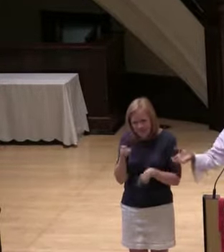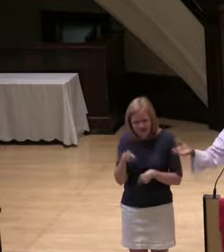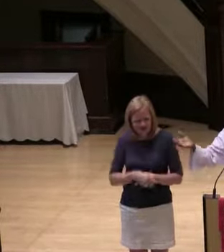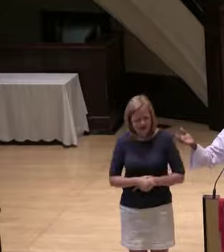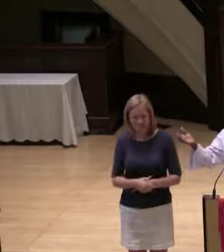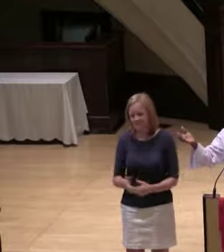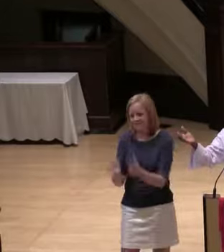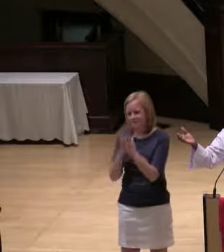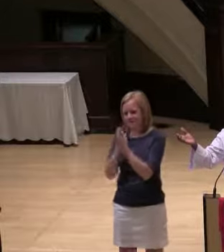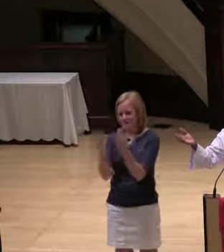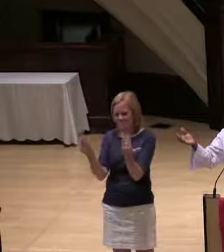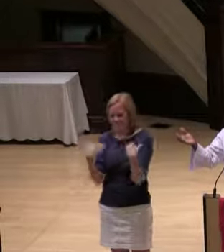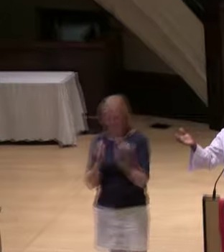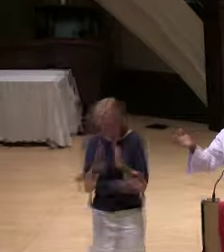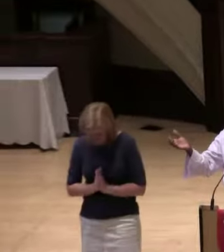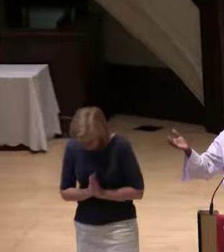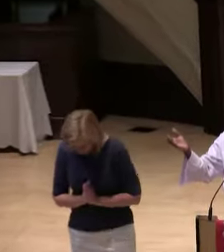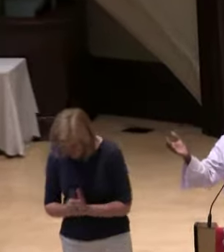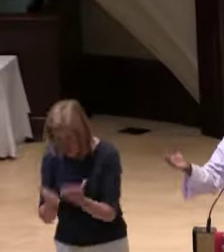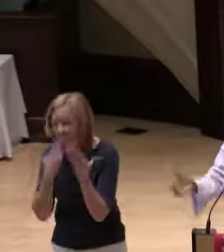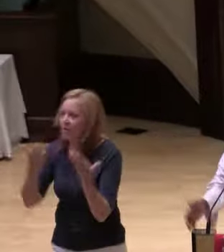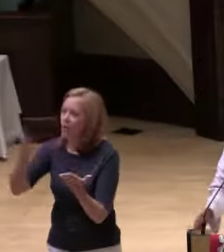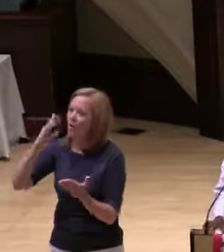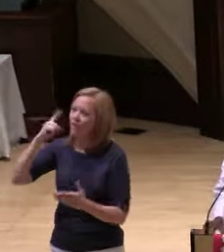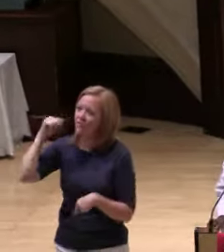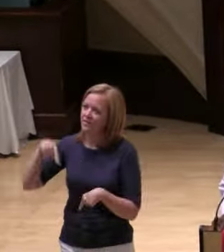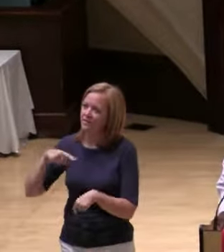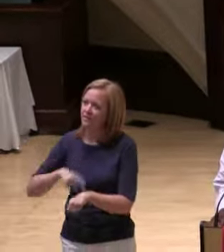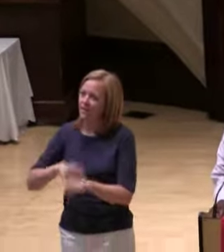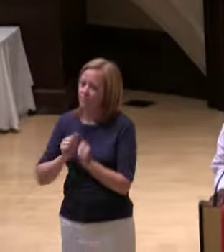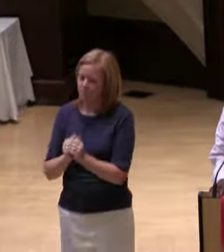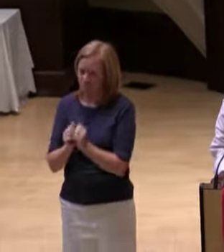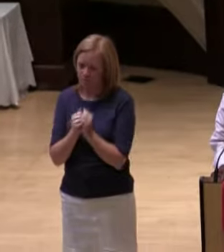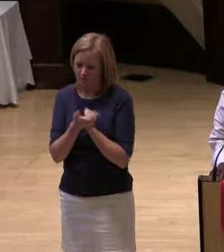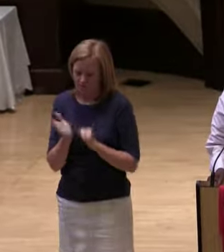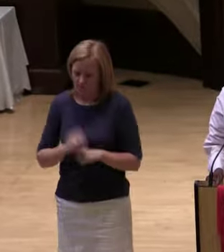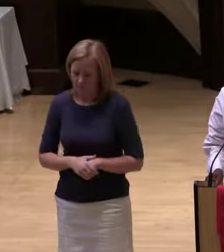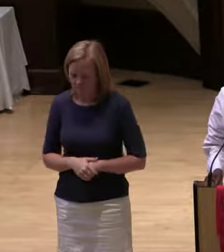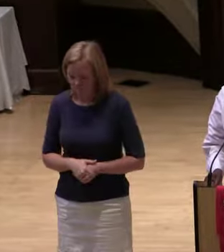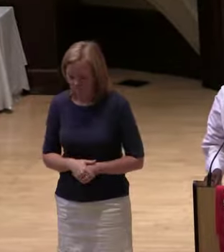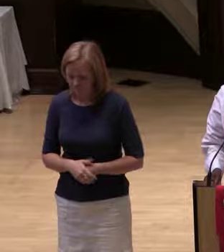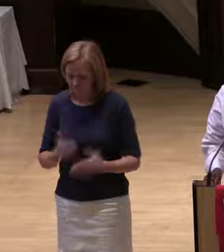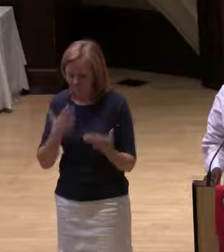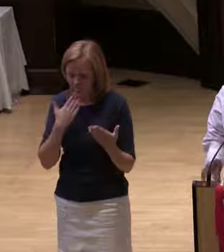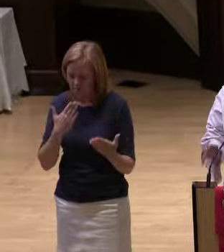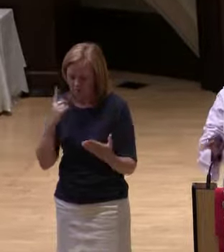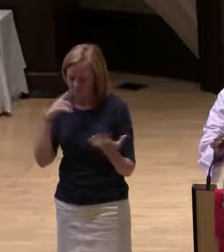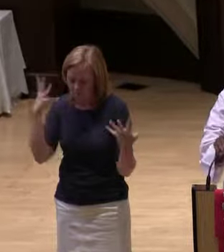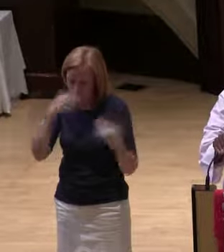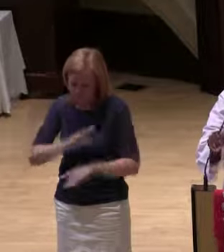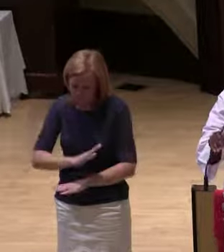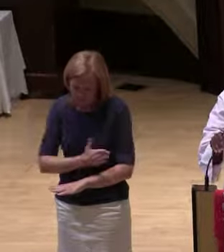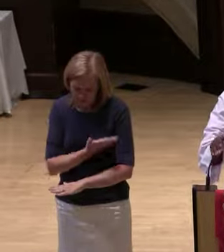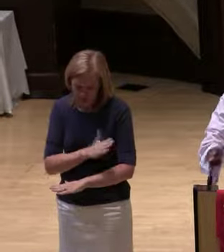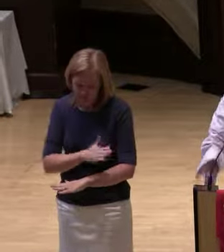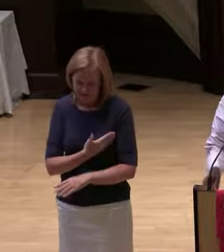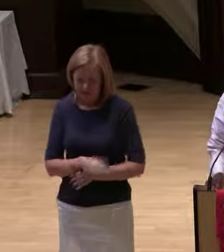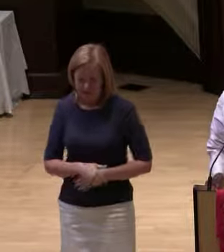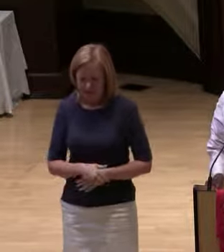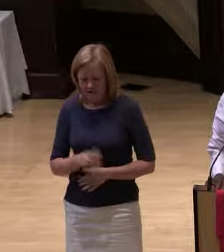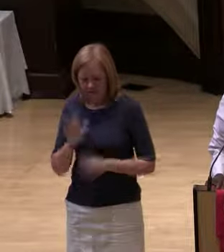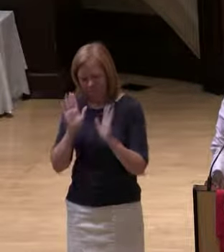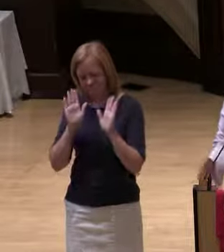Let us pray. Thank you, God, for this time together with you. Thank you for beautiful music, for a